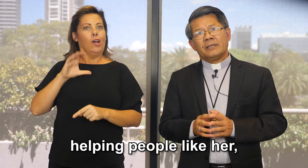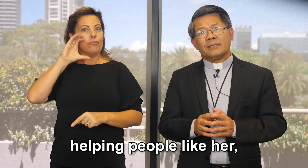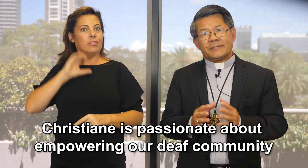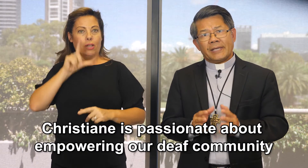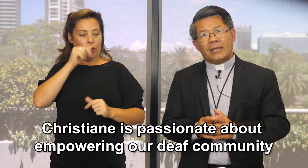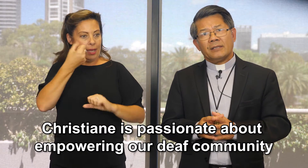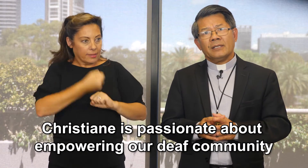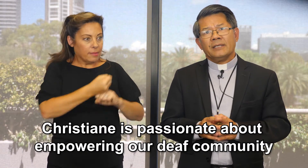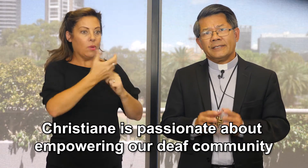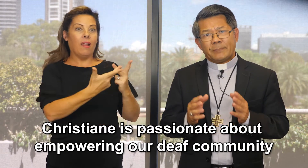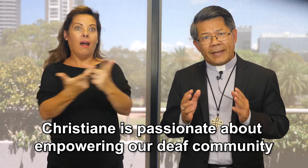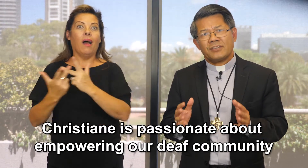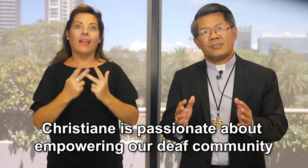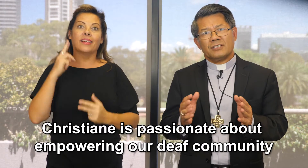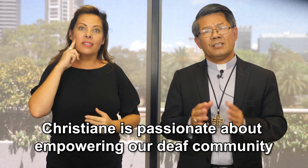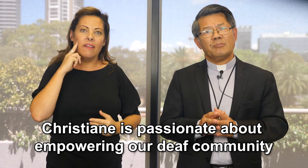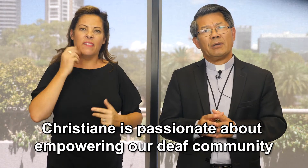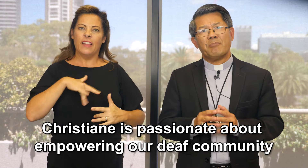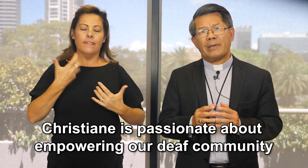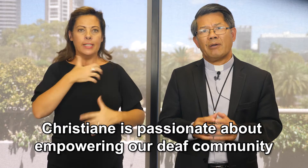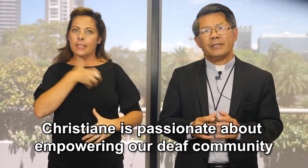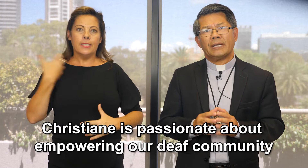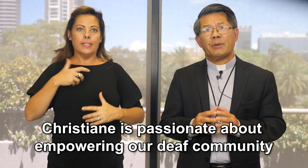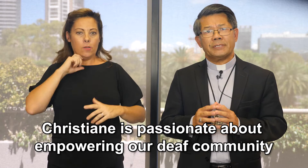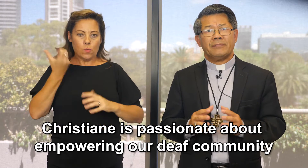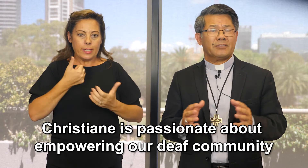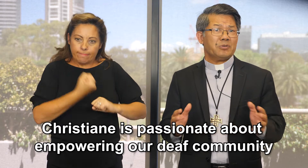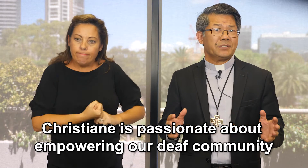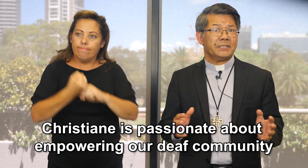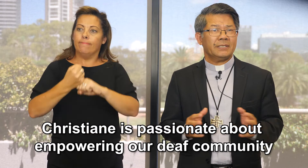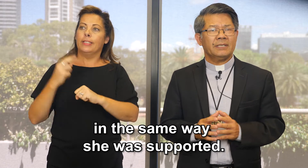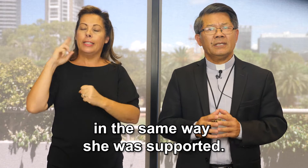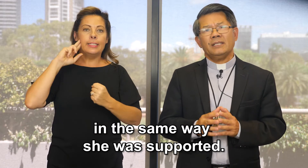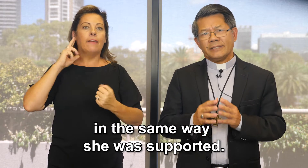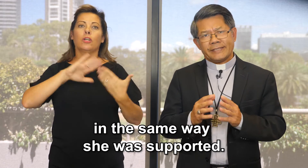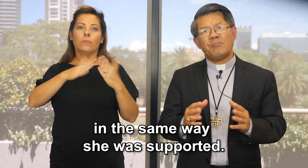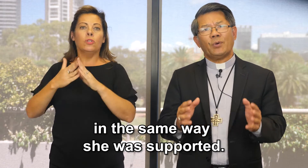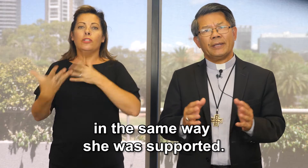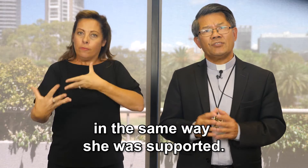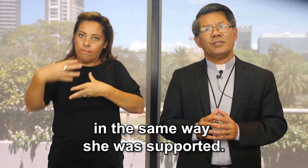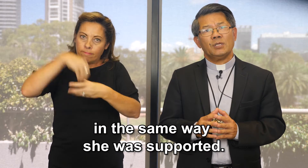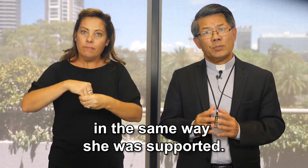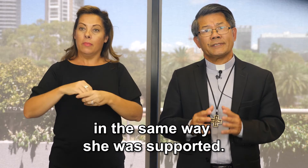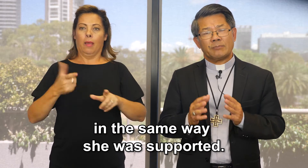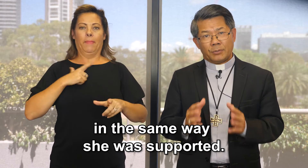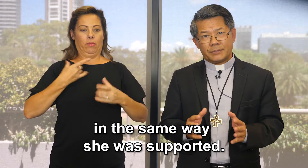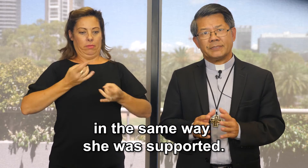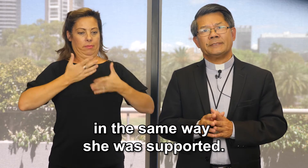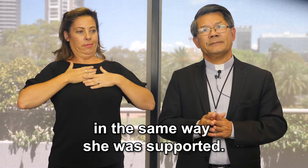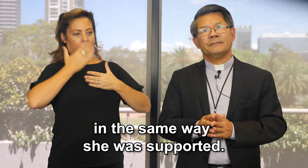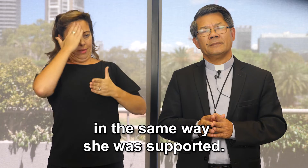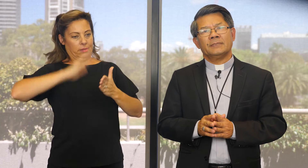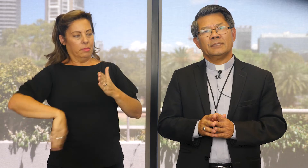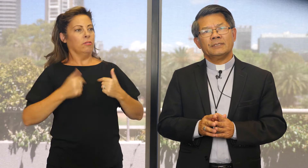her, Christiane is passionate about empowering our deaf community in the same way she was